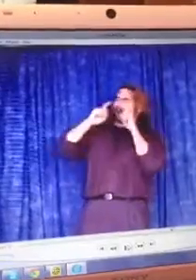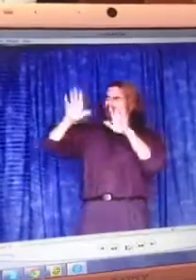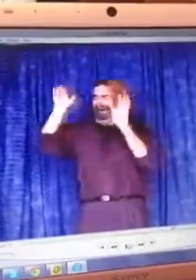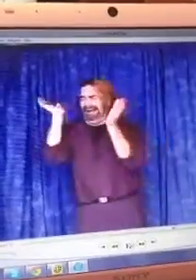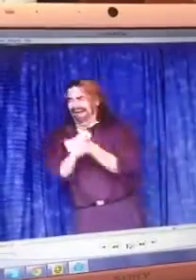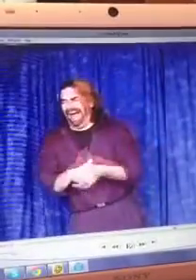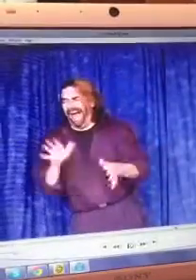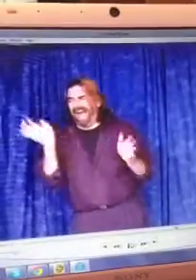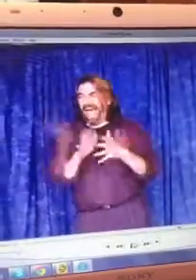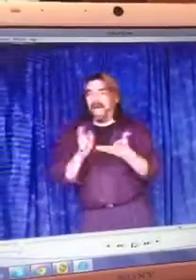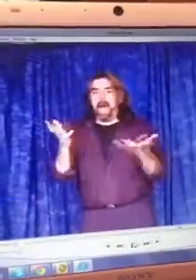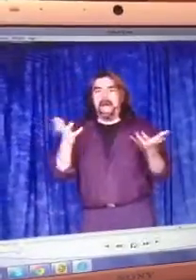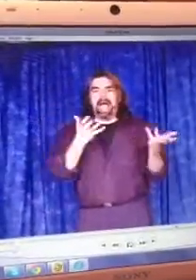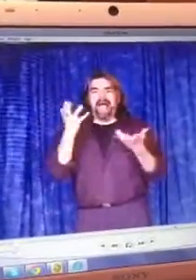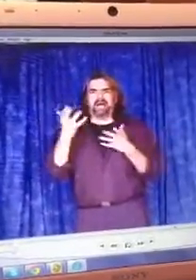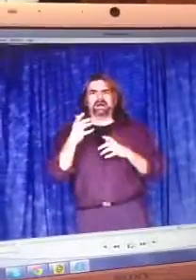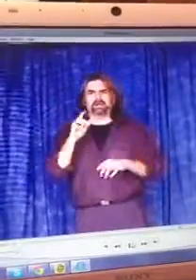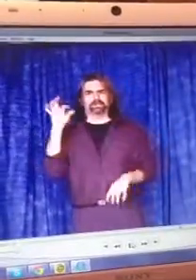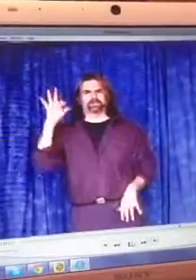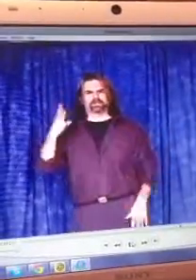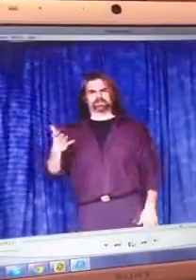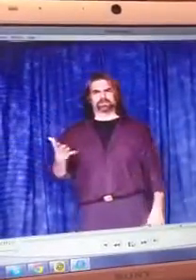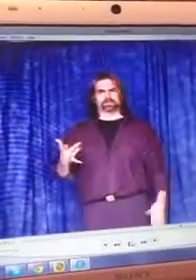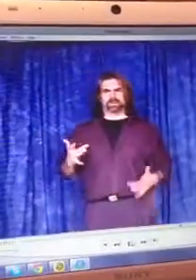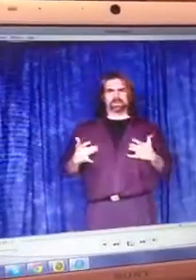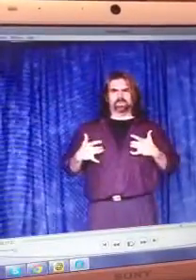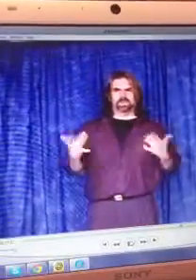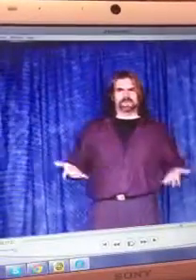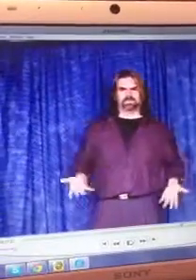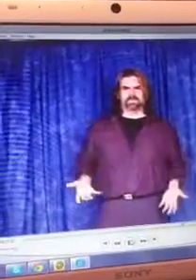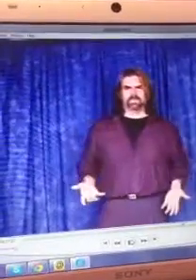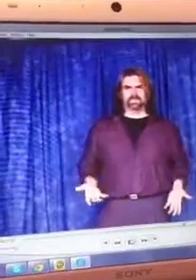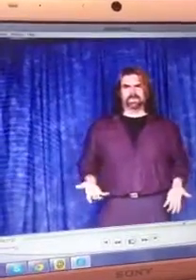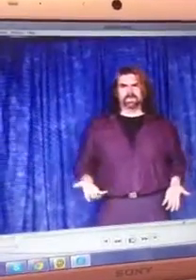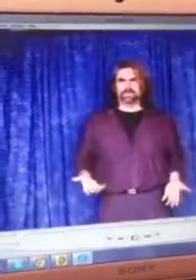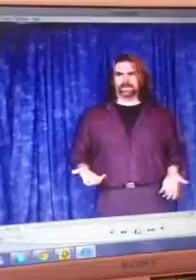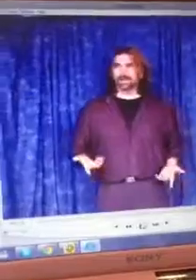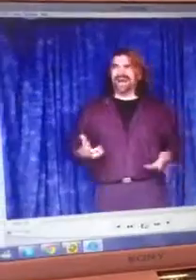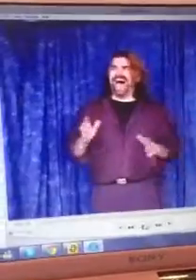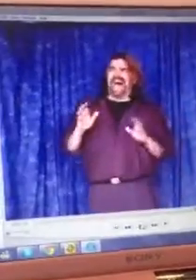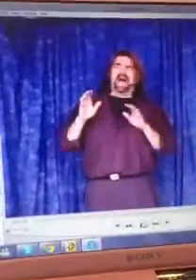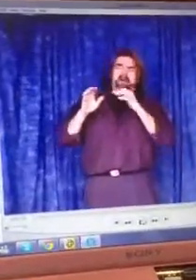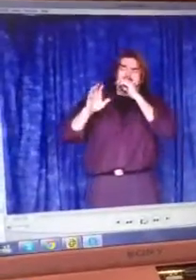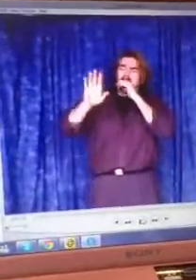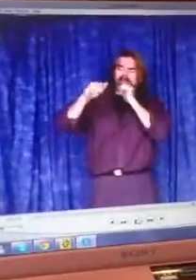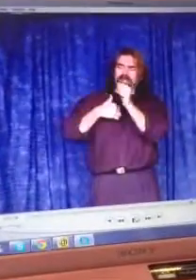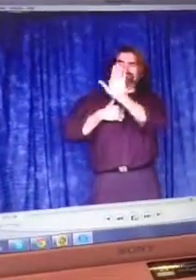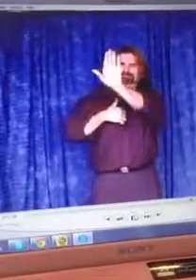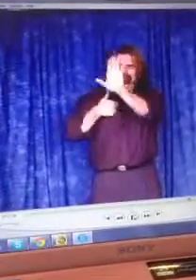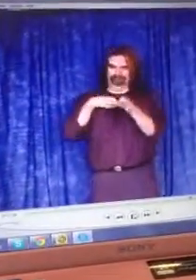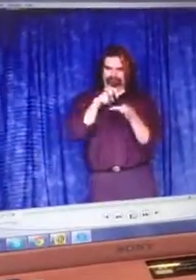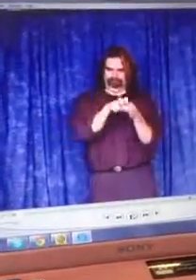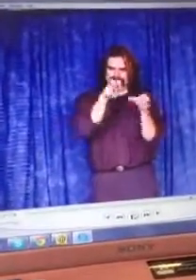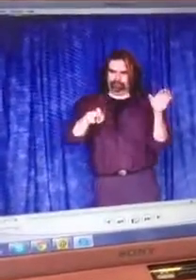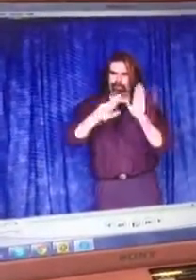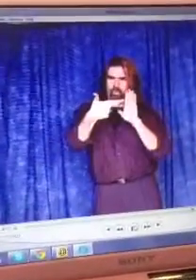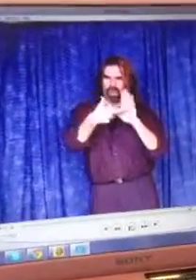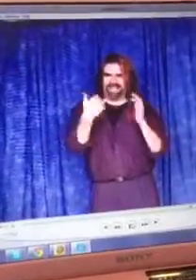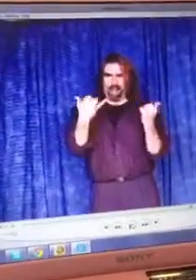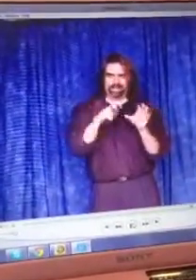laughing and just cracking up, and all the hearing people looked over at the deaf people and were like, what's going on? And the pastor was just like, why are they laughing? And